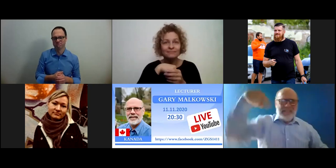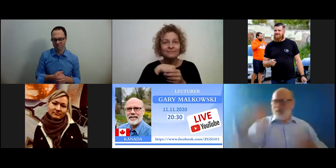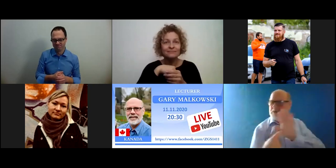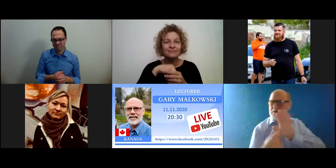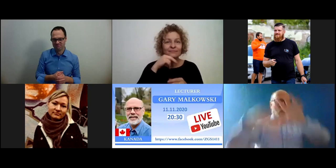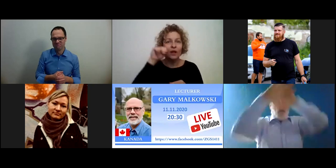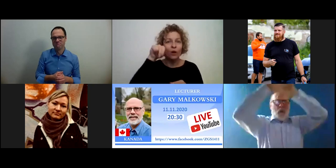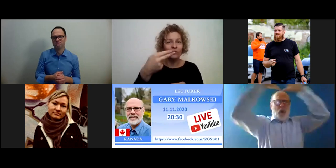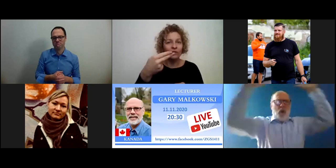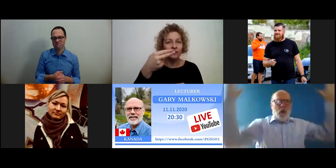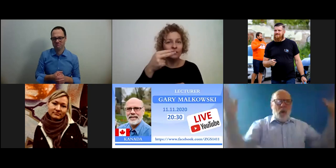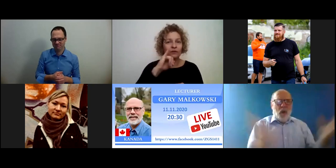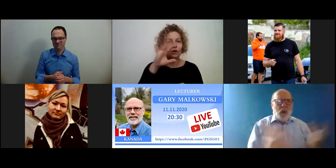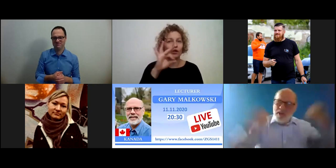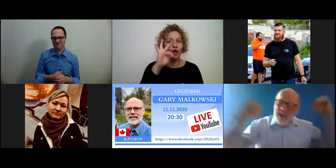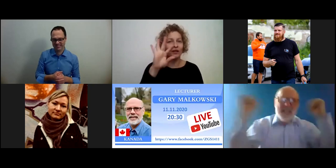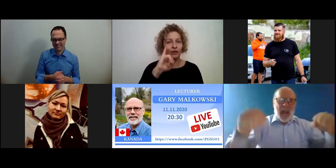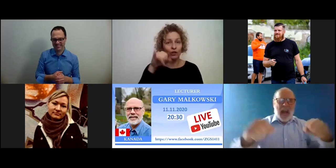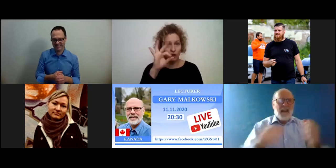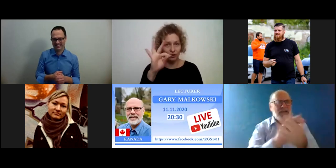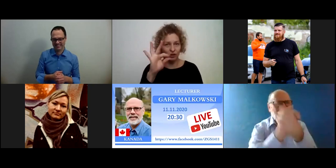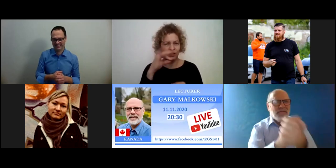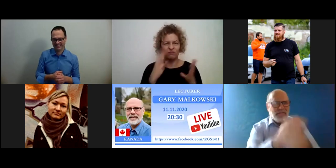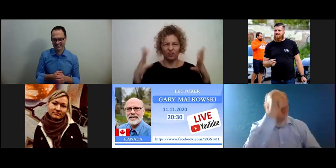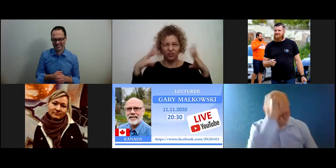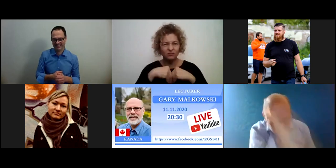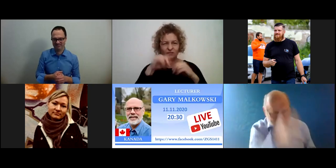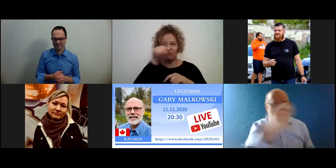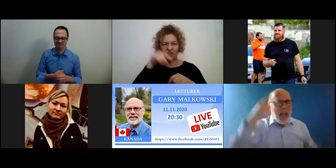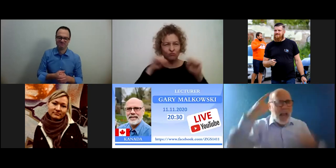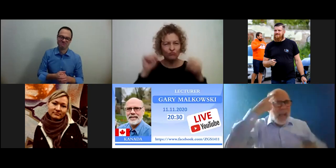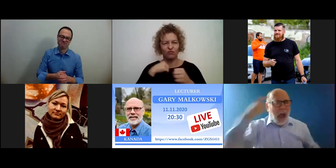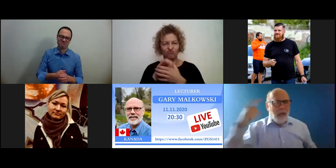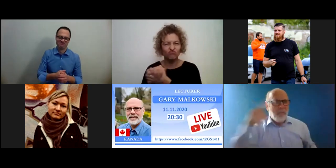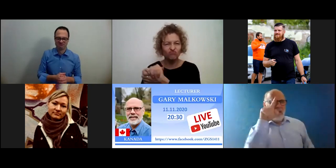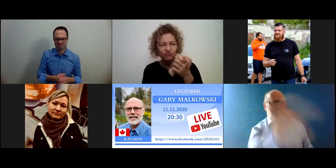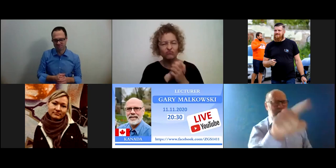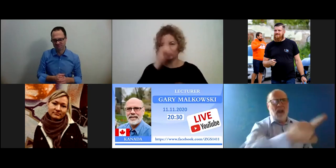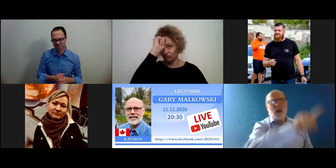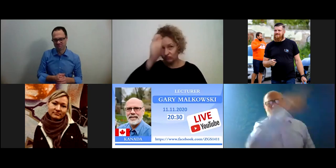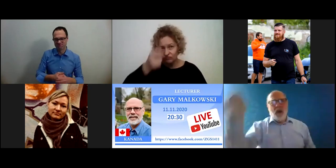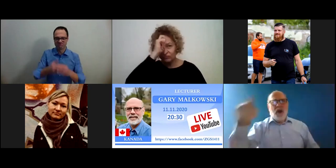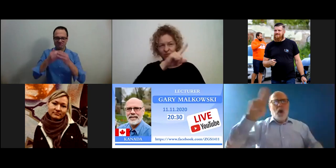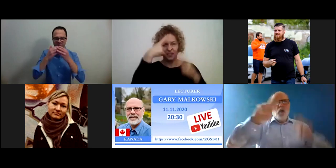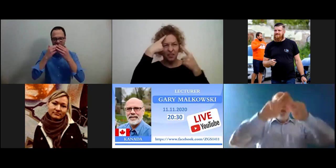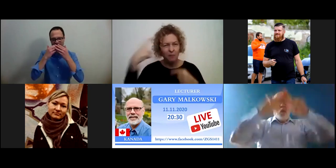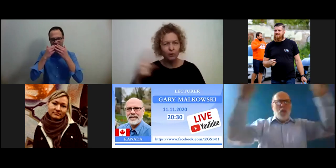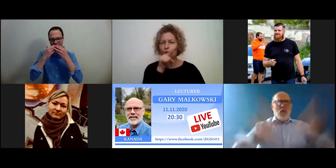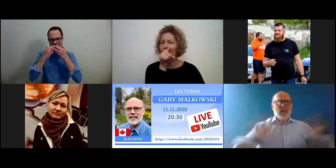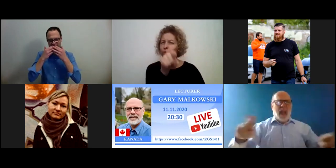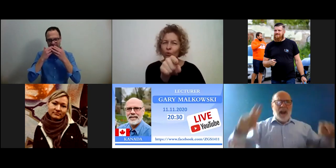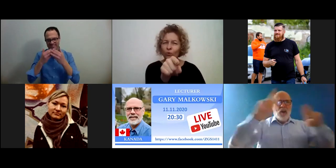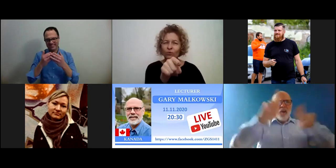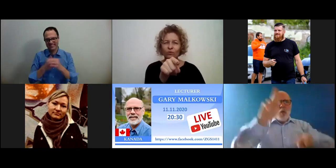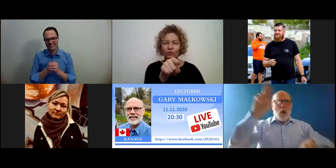And one day we're going to have a deaf parliamentary member in the UN. Yes, we can. Dami, thank